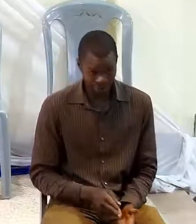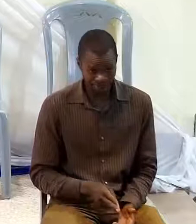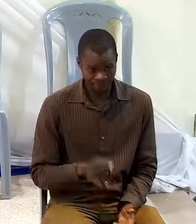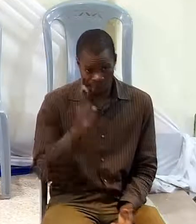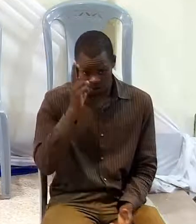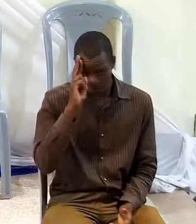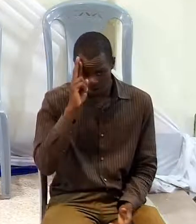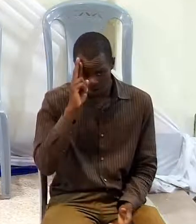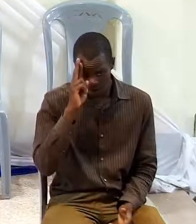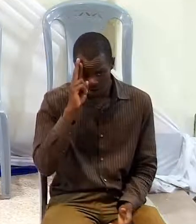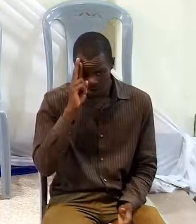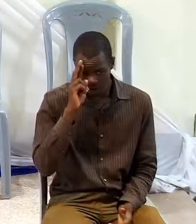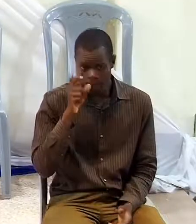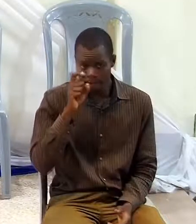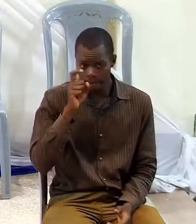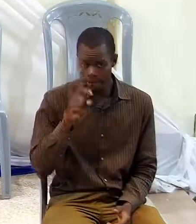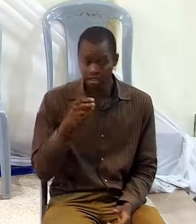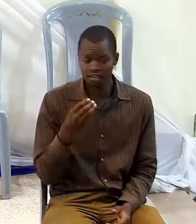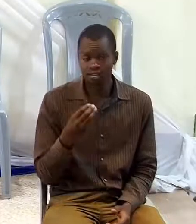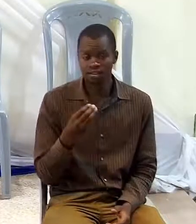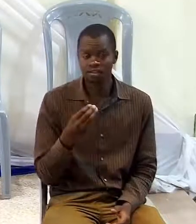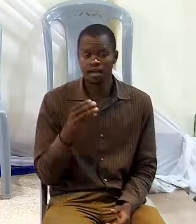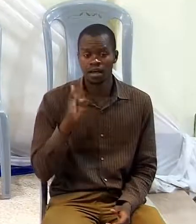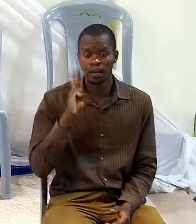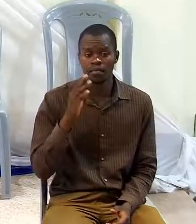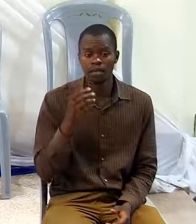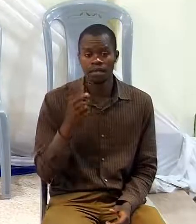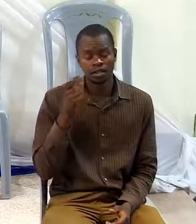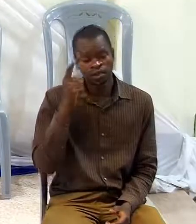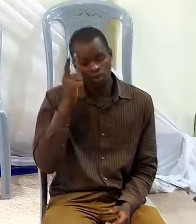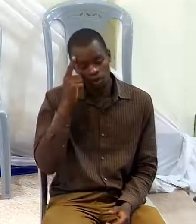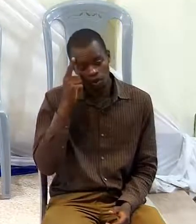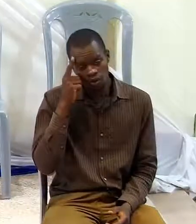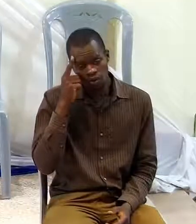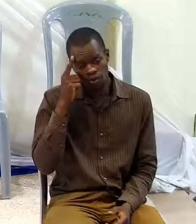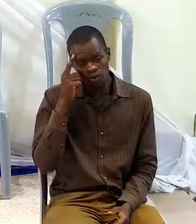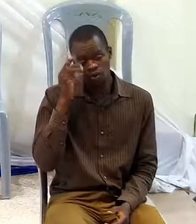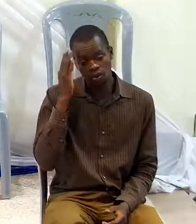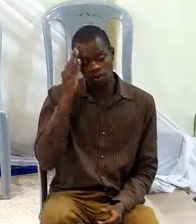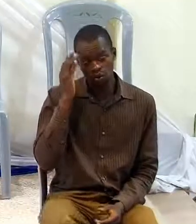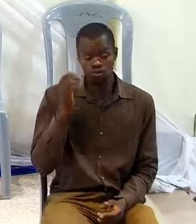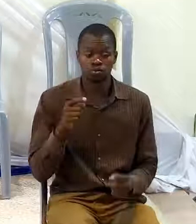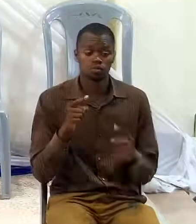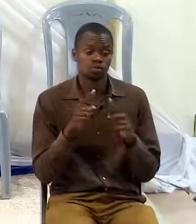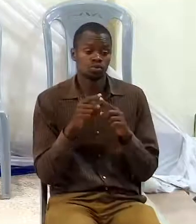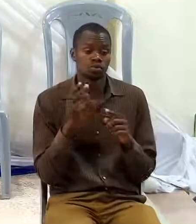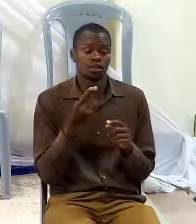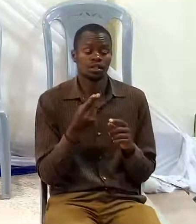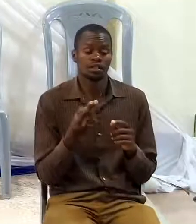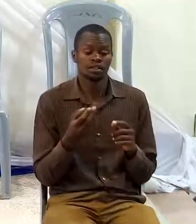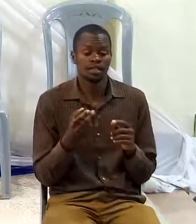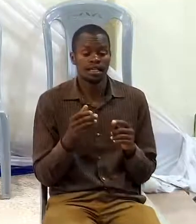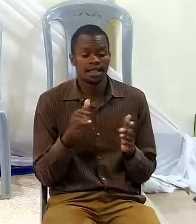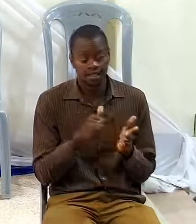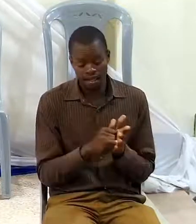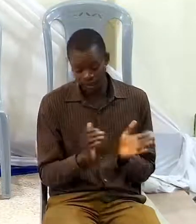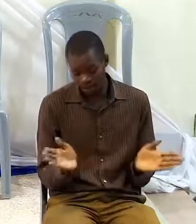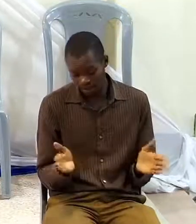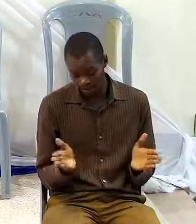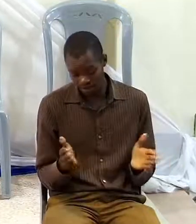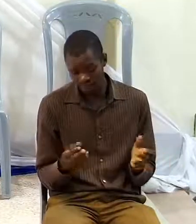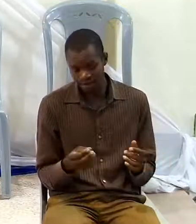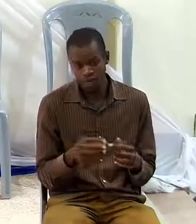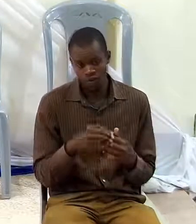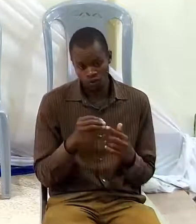us, because many a times the reasons we eat influences the food choices. We